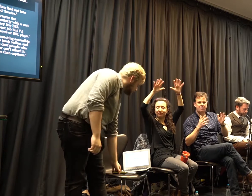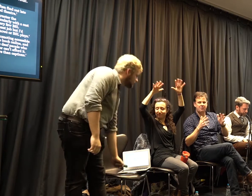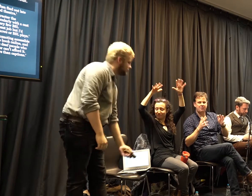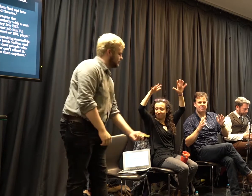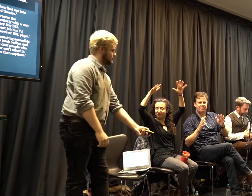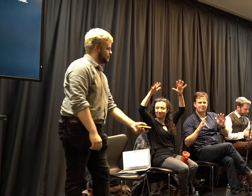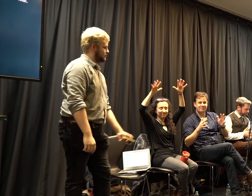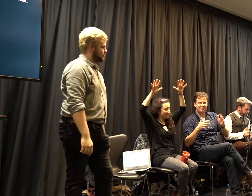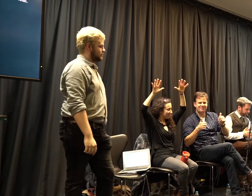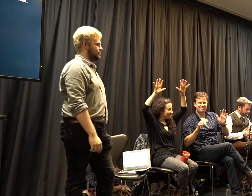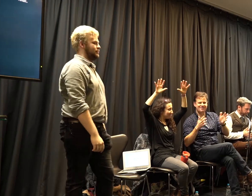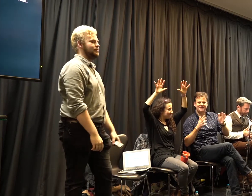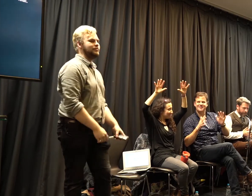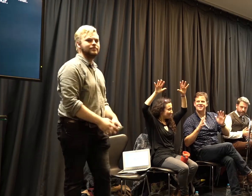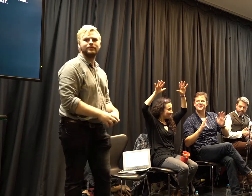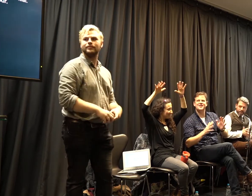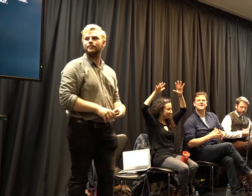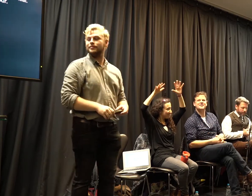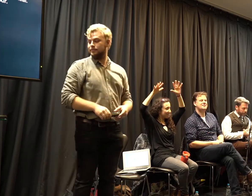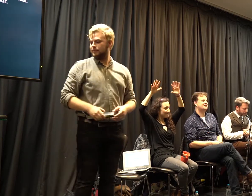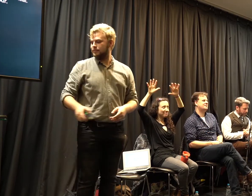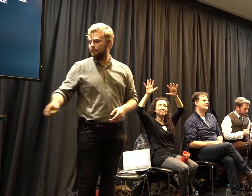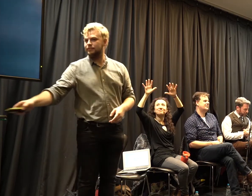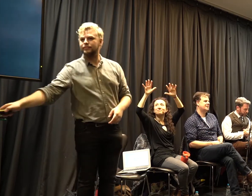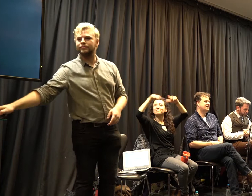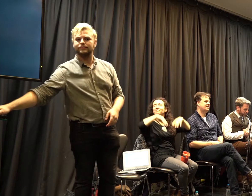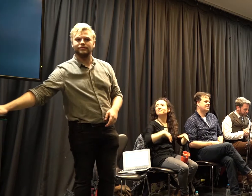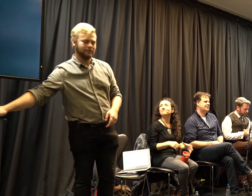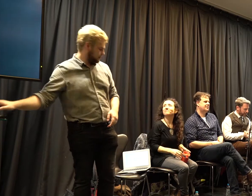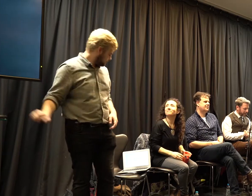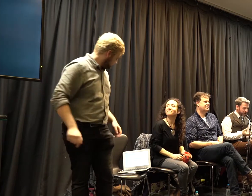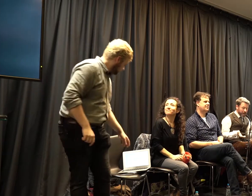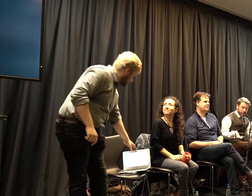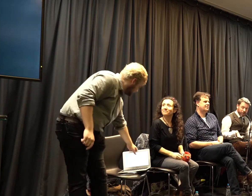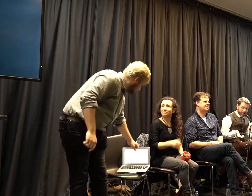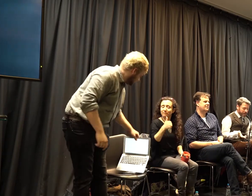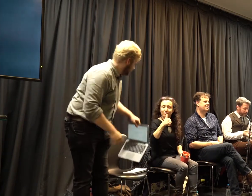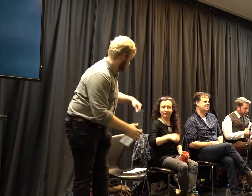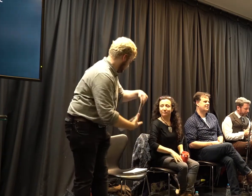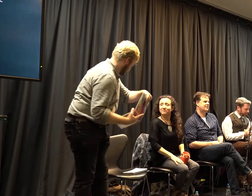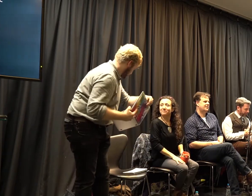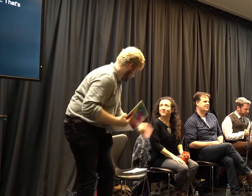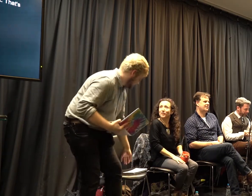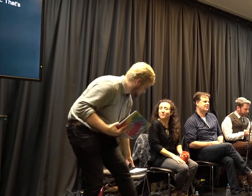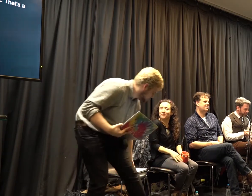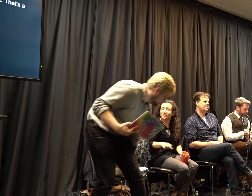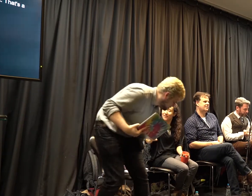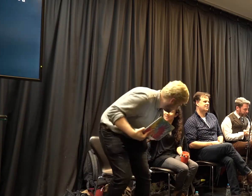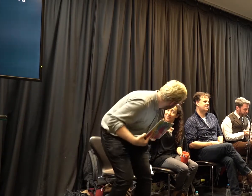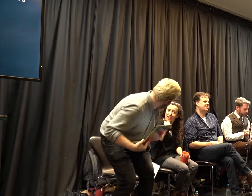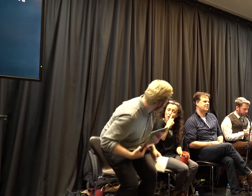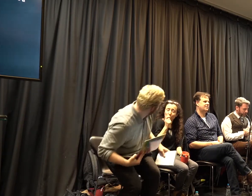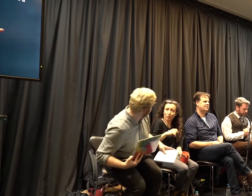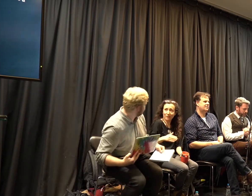whistle-stop talk. Okay, thank you very much for that, Max. That's a shame you can't share it. I was going to see if we could